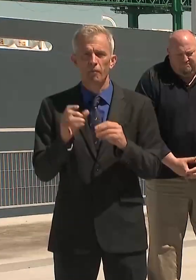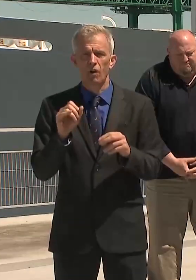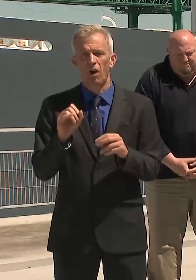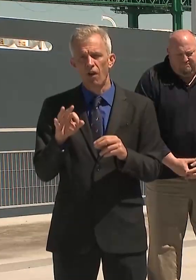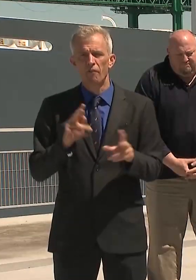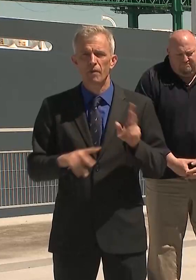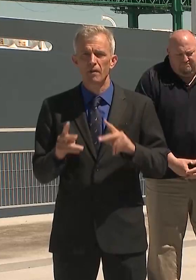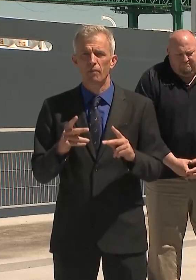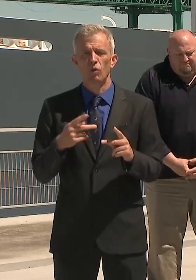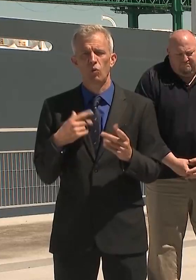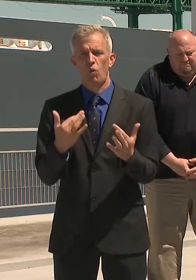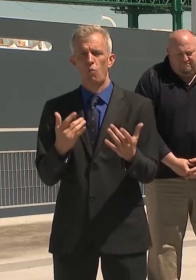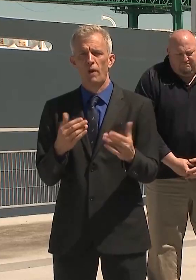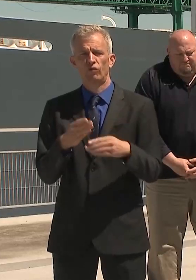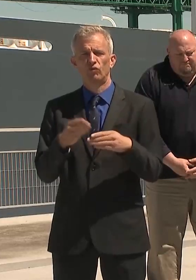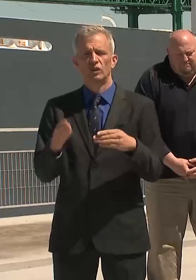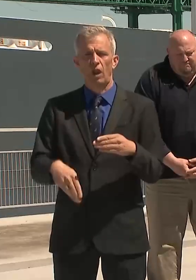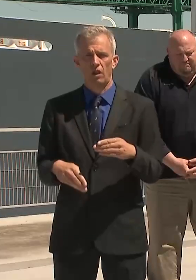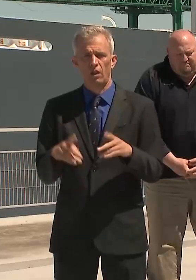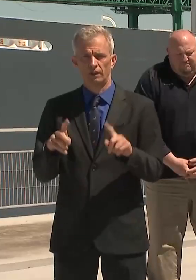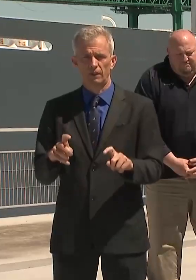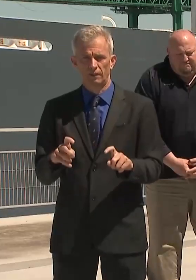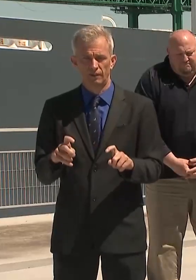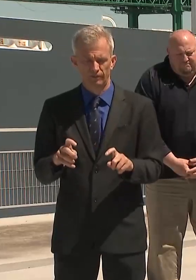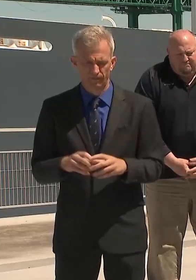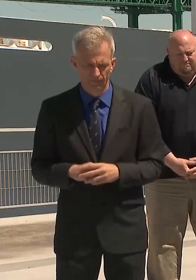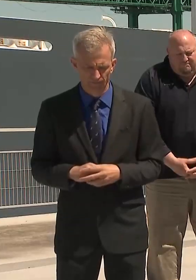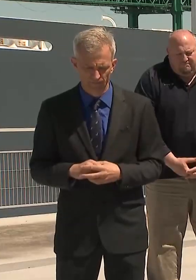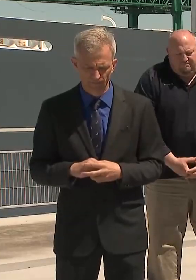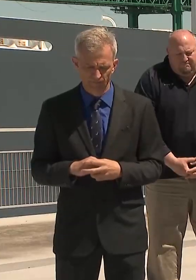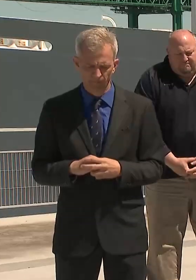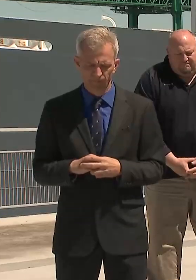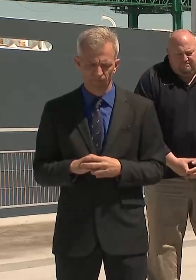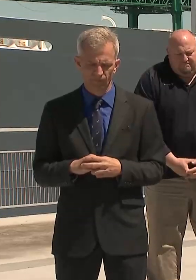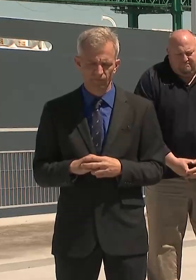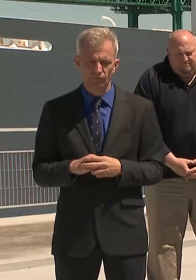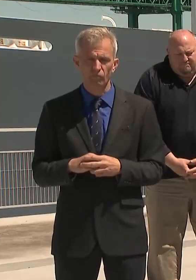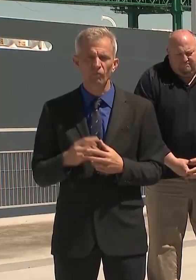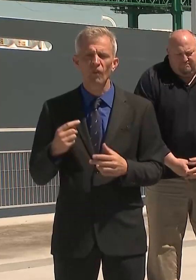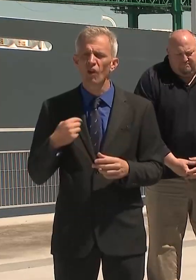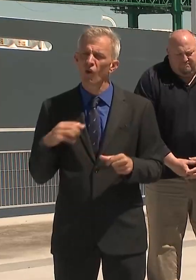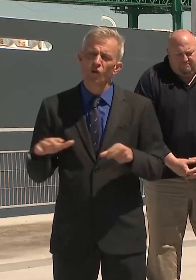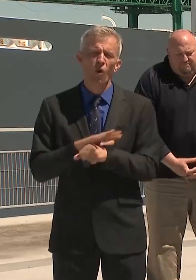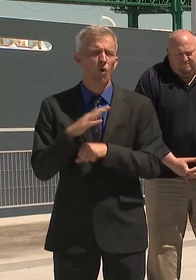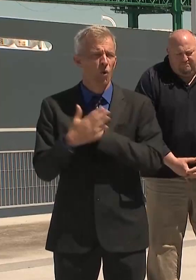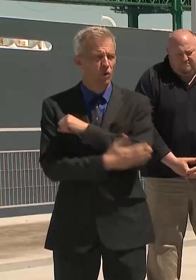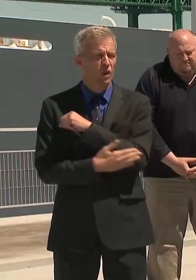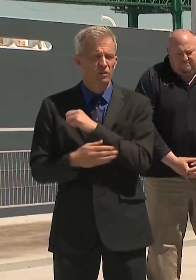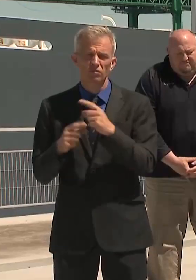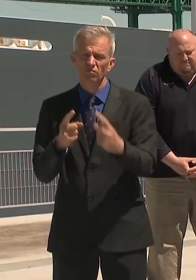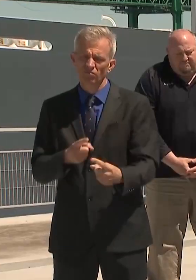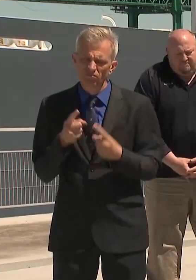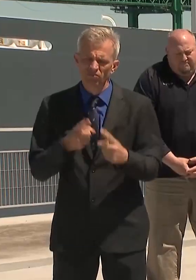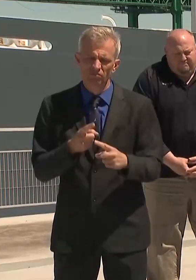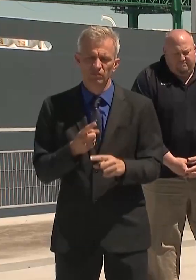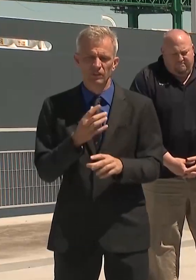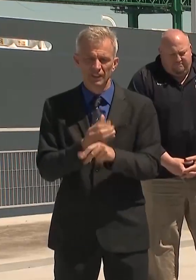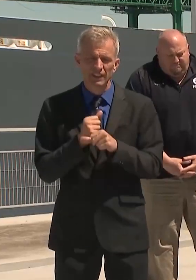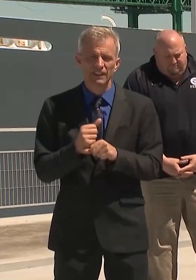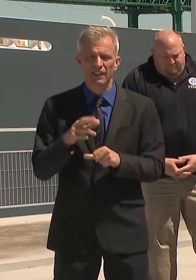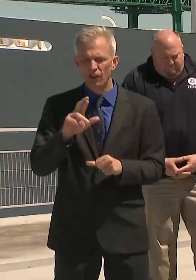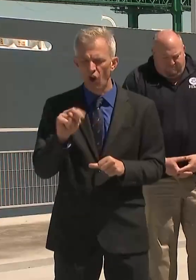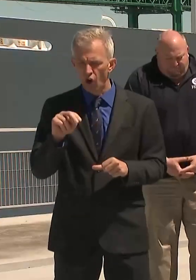awaiting tests. And we continue to make this point. And while we've all struggled across this country to get these RNA extraction kits,